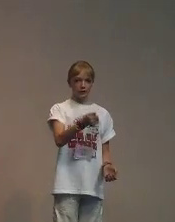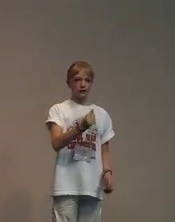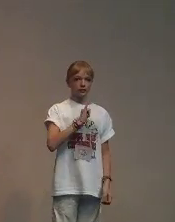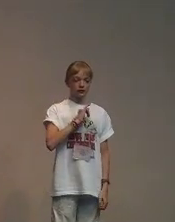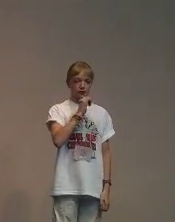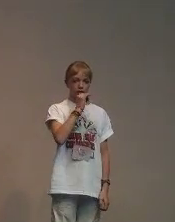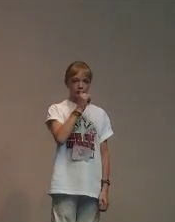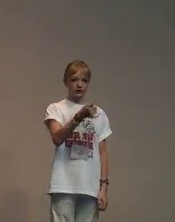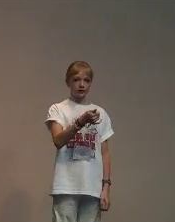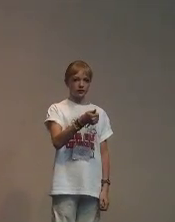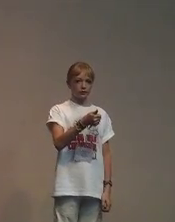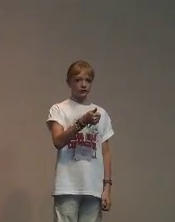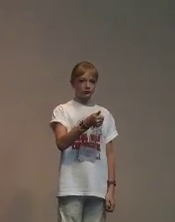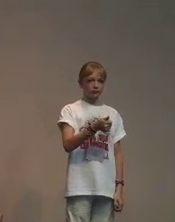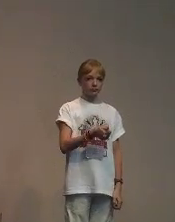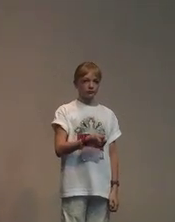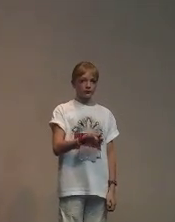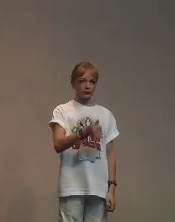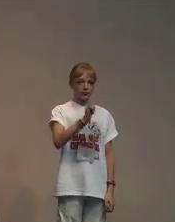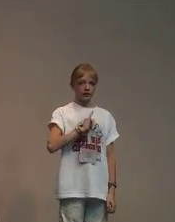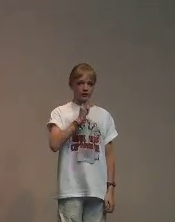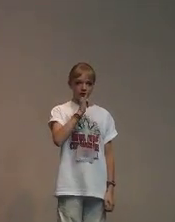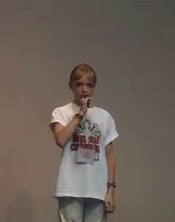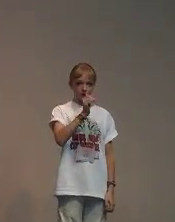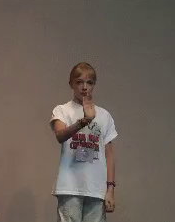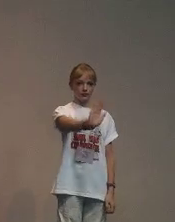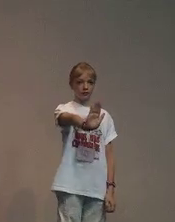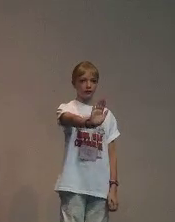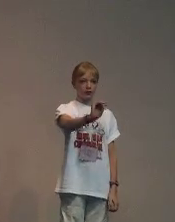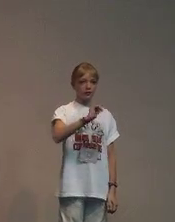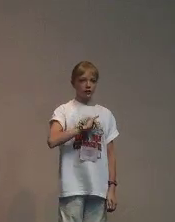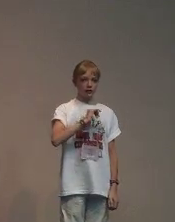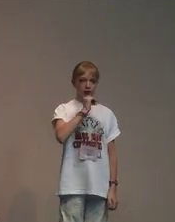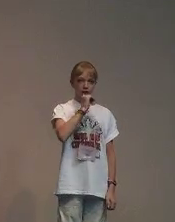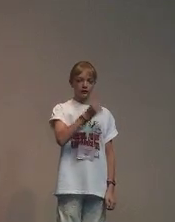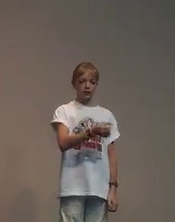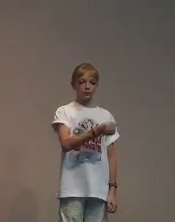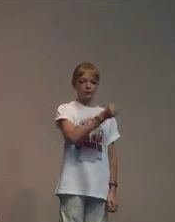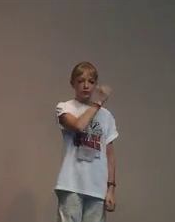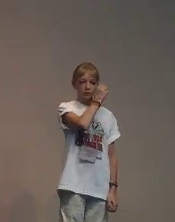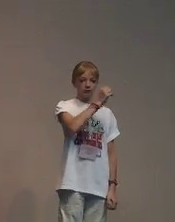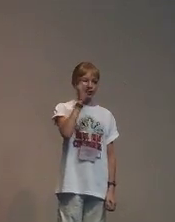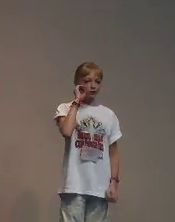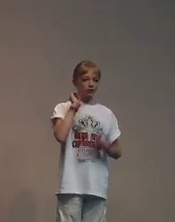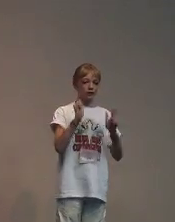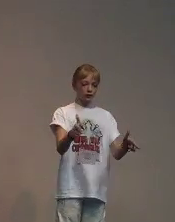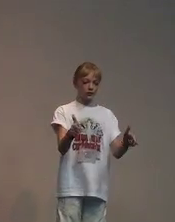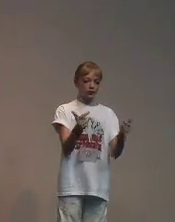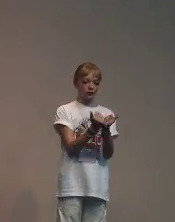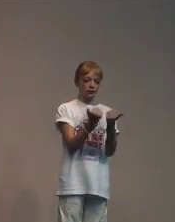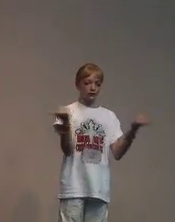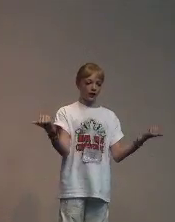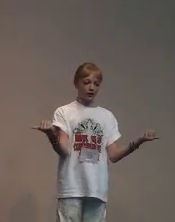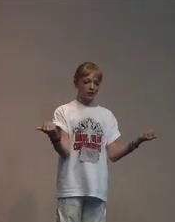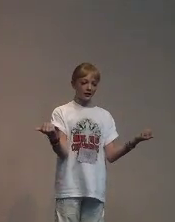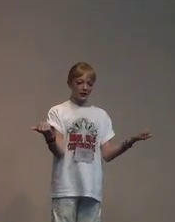am I am I am the flower quickly fading